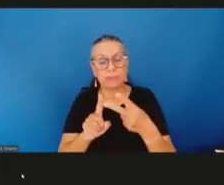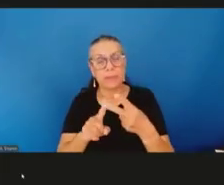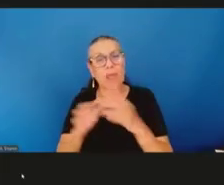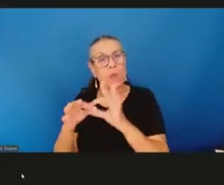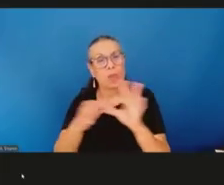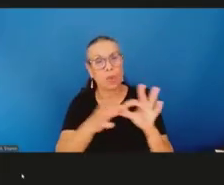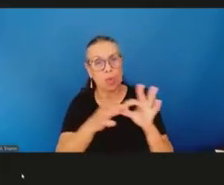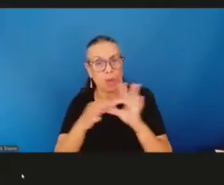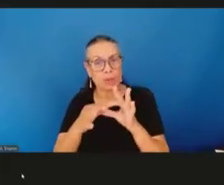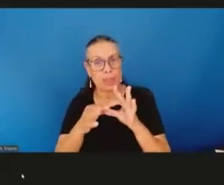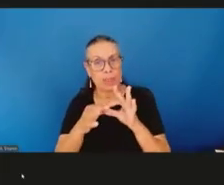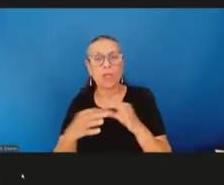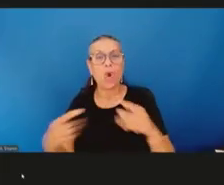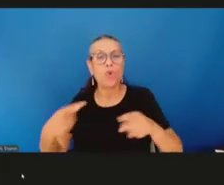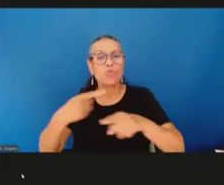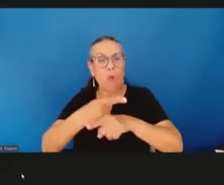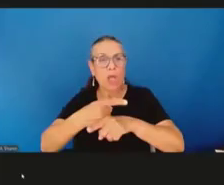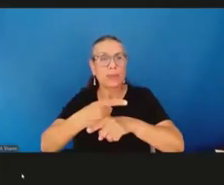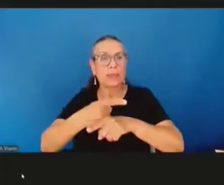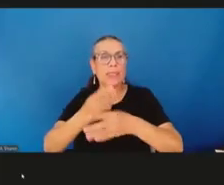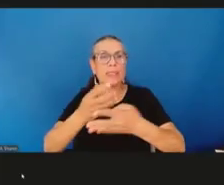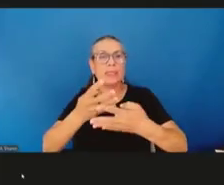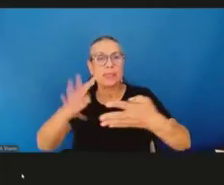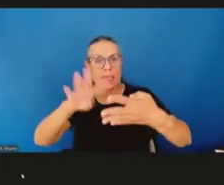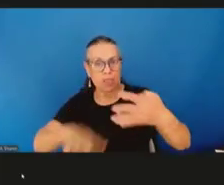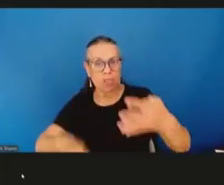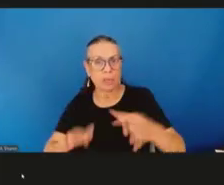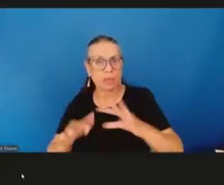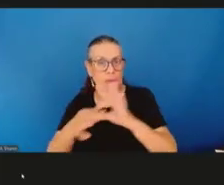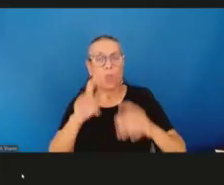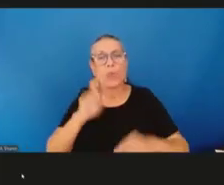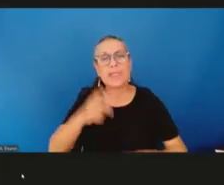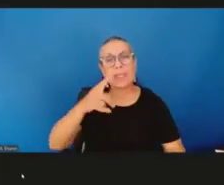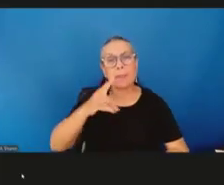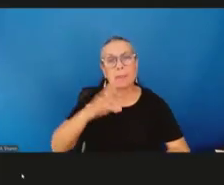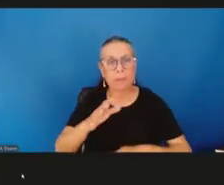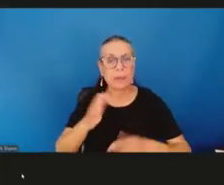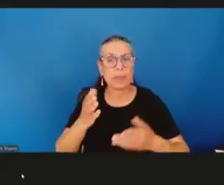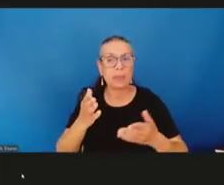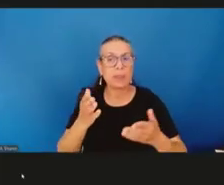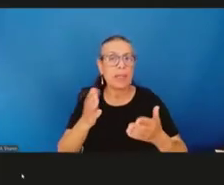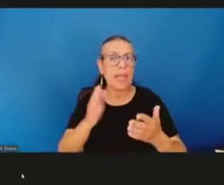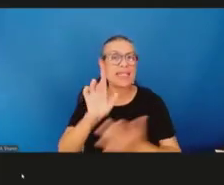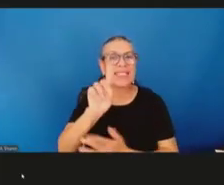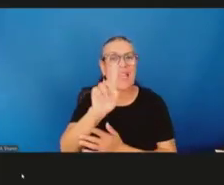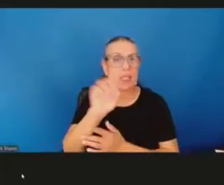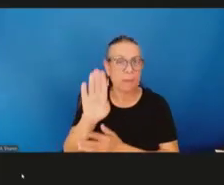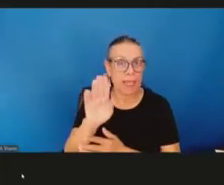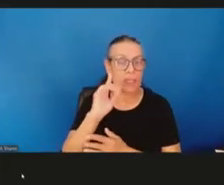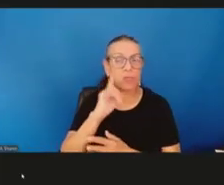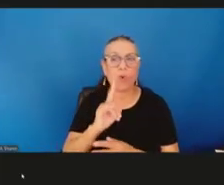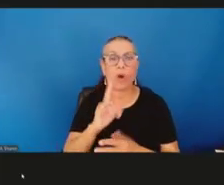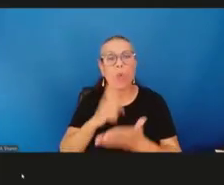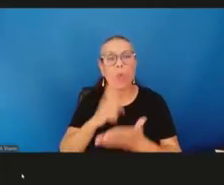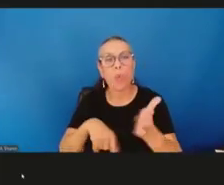cross-sector action. First, Boston needs a real-time public database of high-demand jobs tied to the credentials